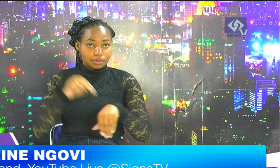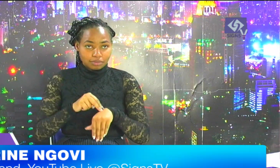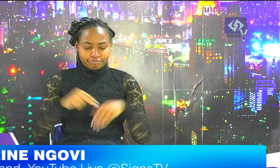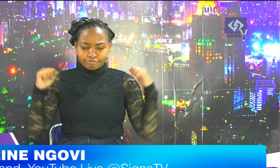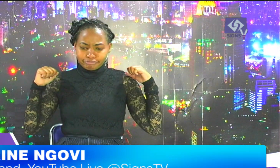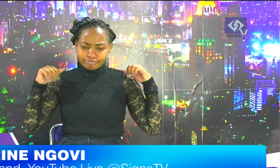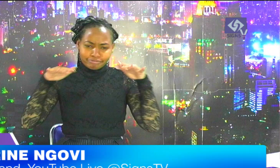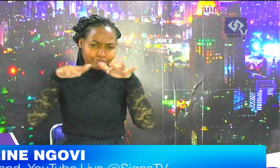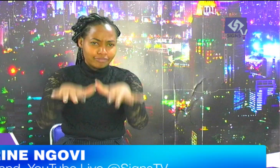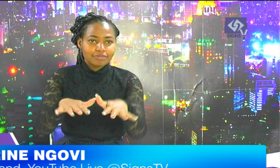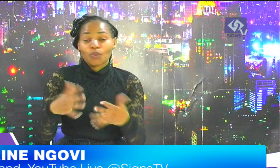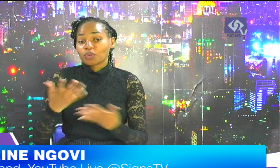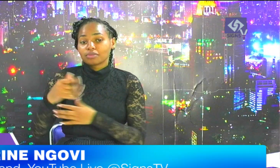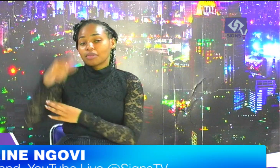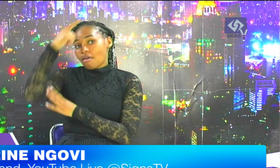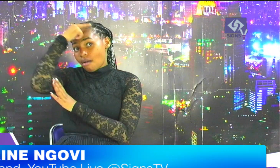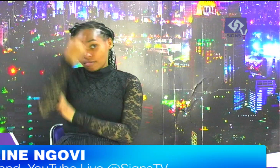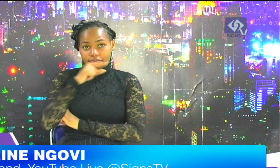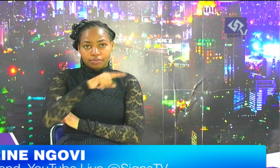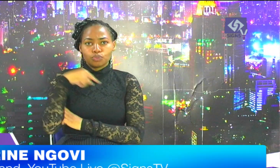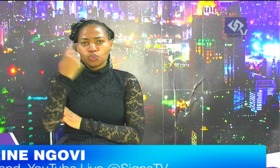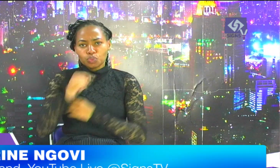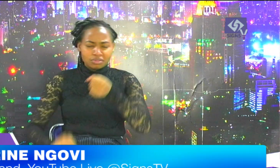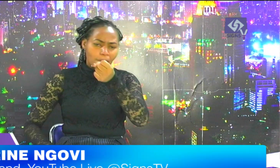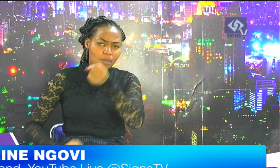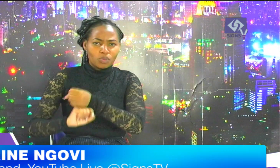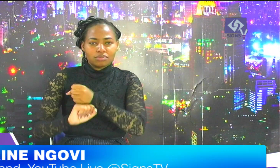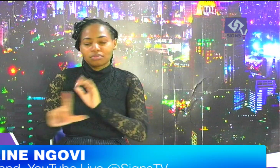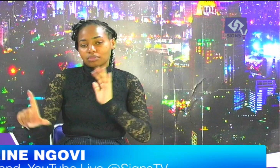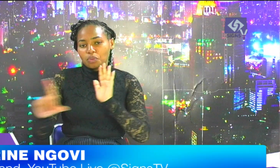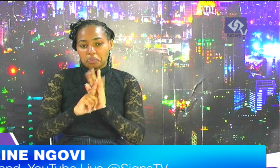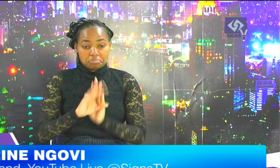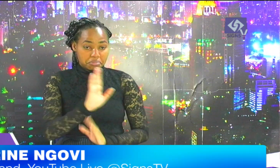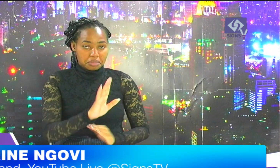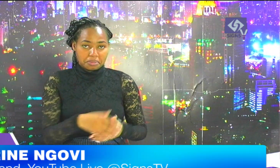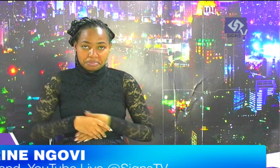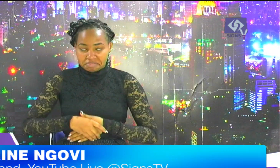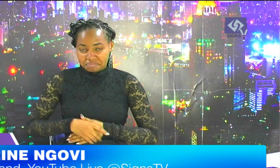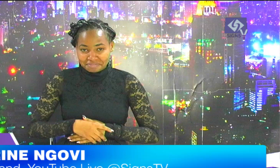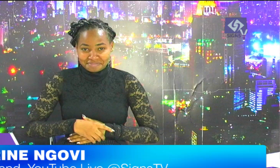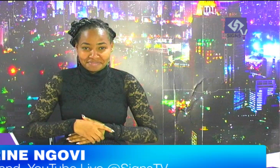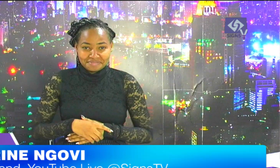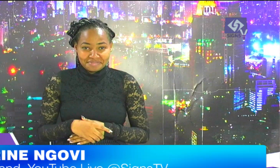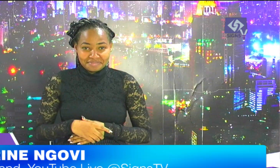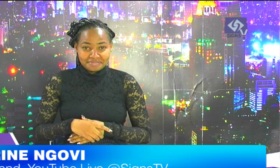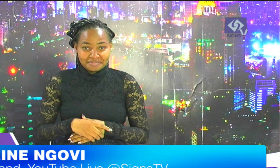by Speaker of the National Assembly, Moses Wetangula, who supported the